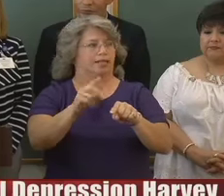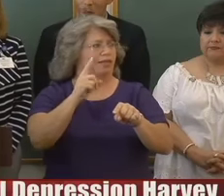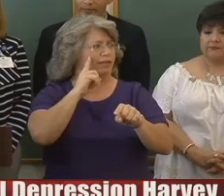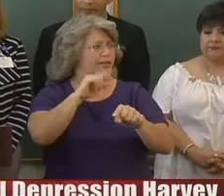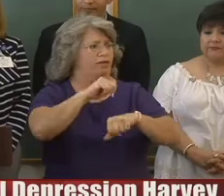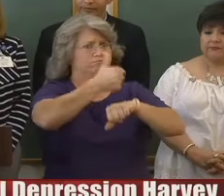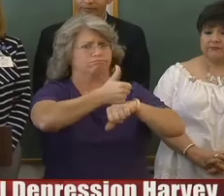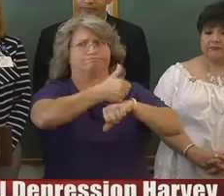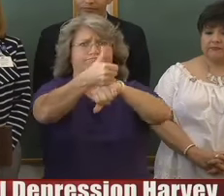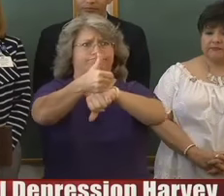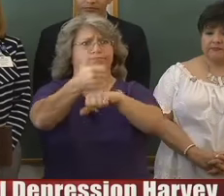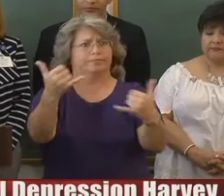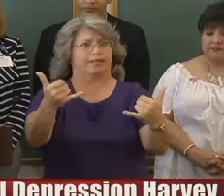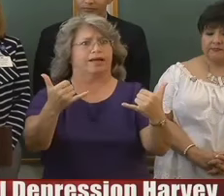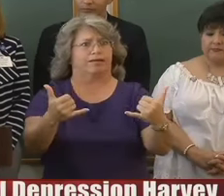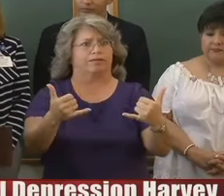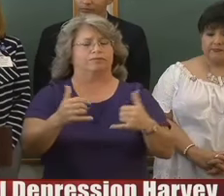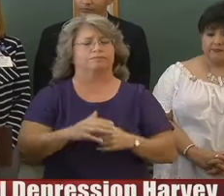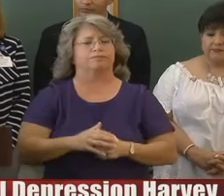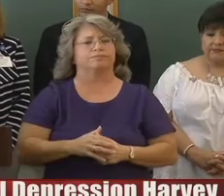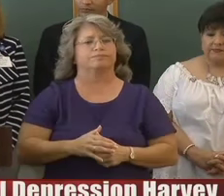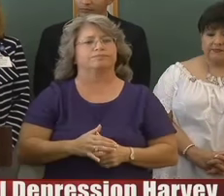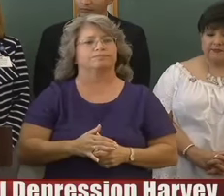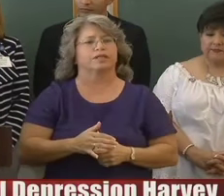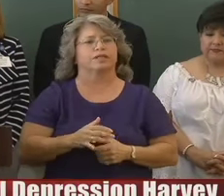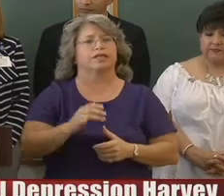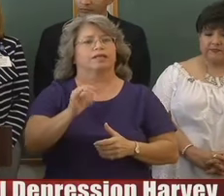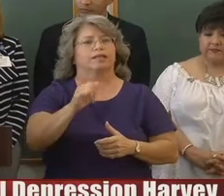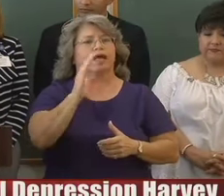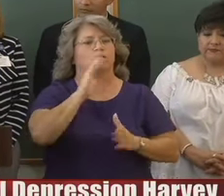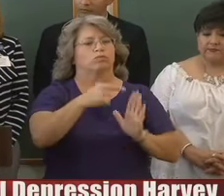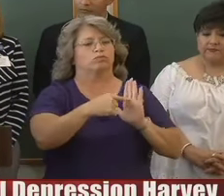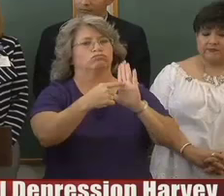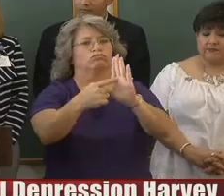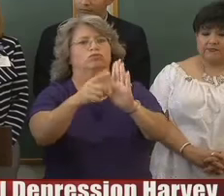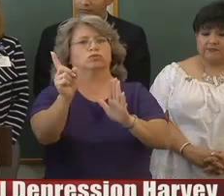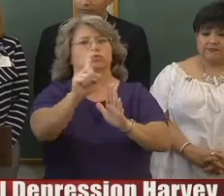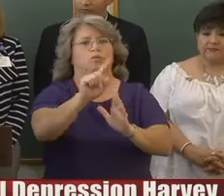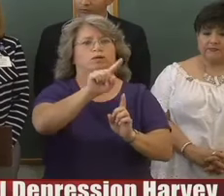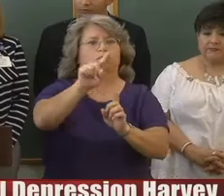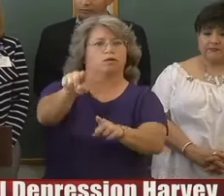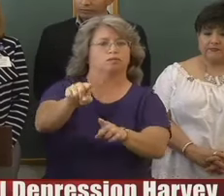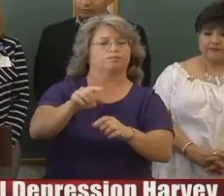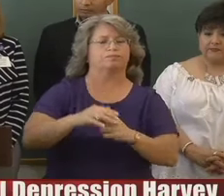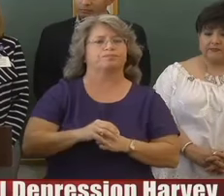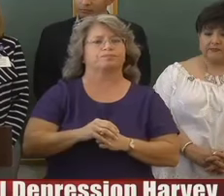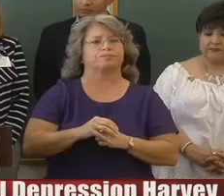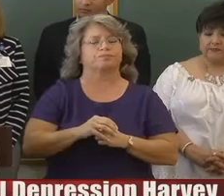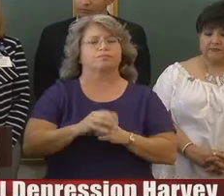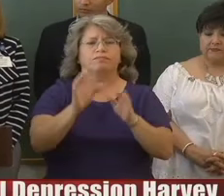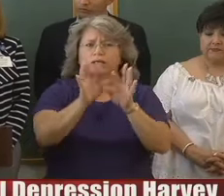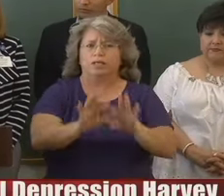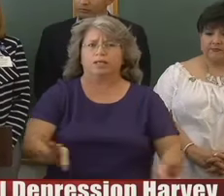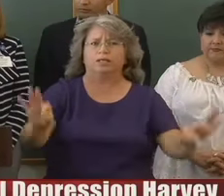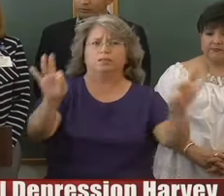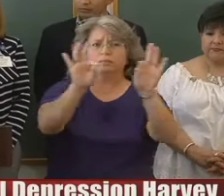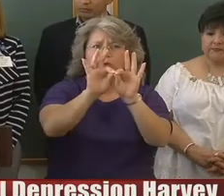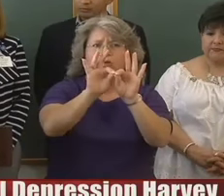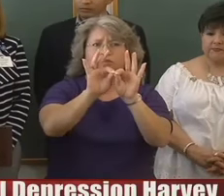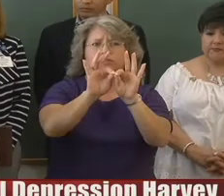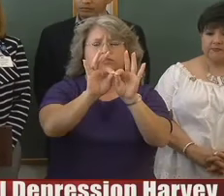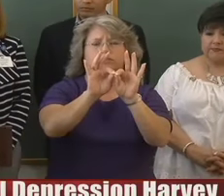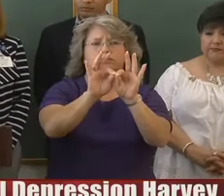talking or in the process of that will lead you to that area. It is important